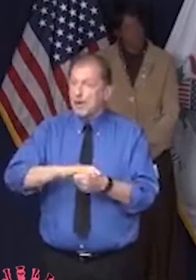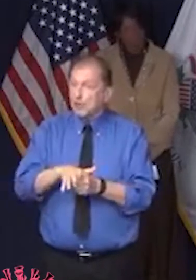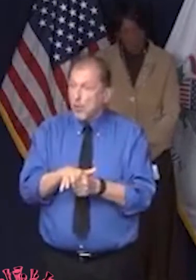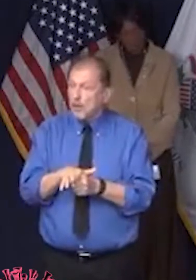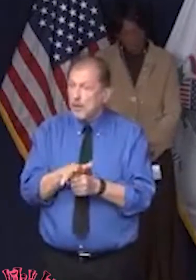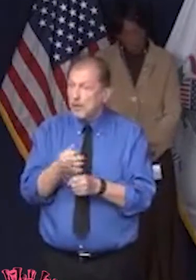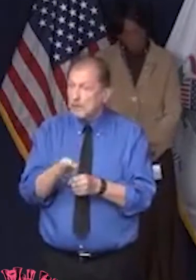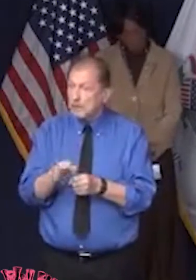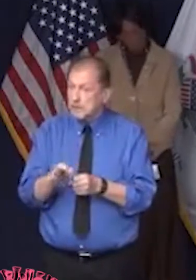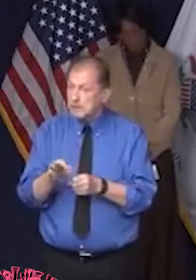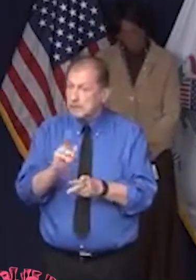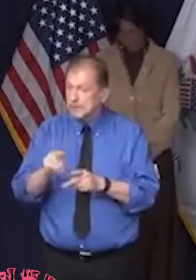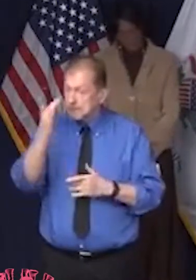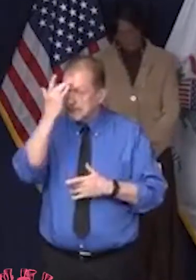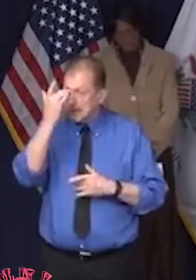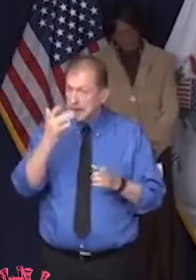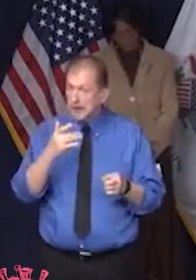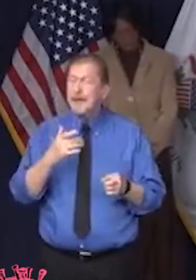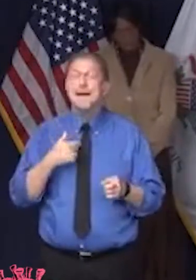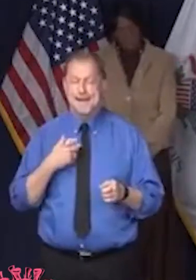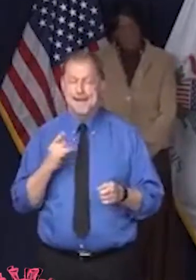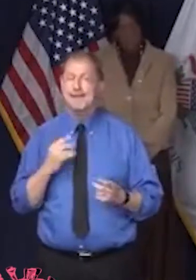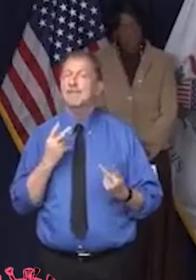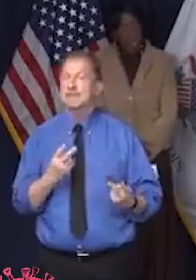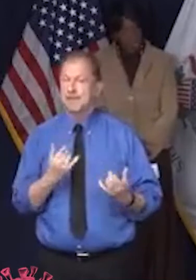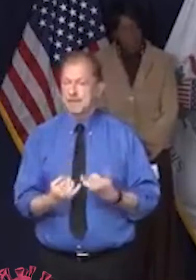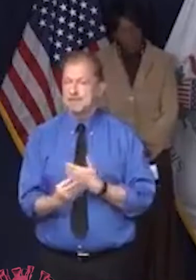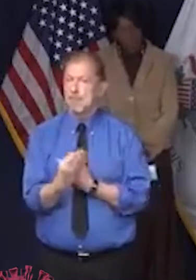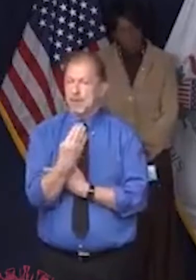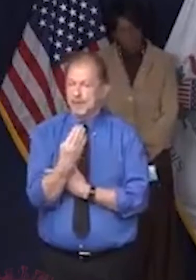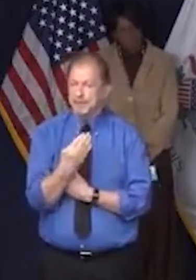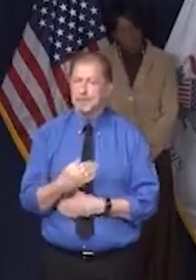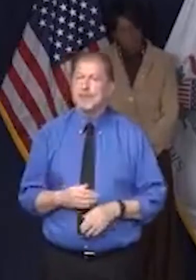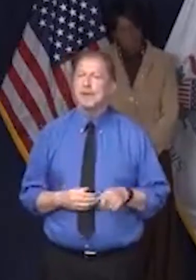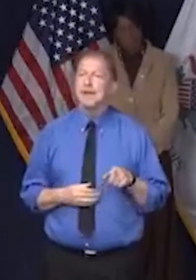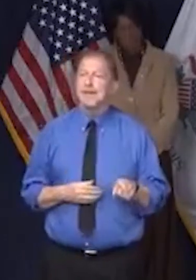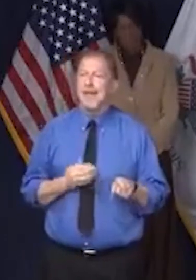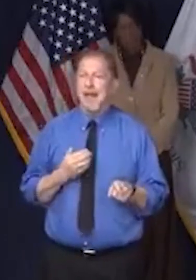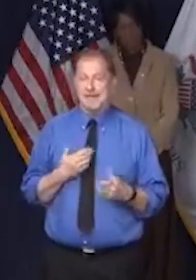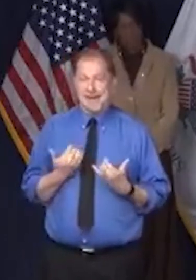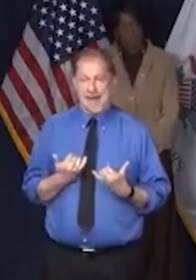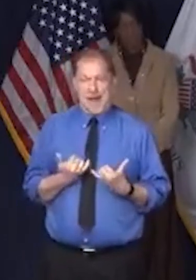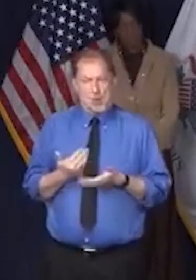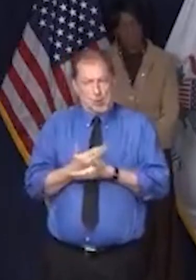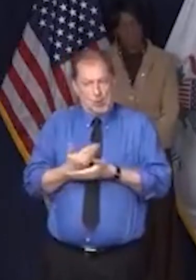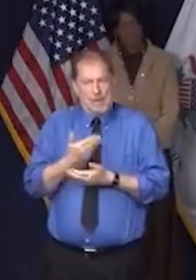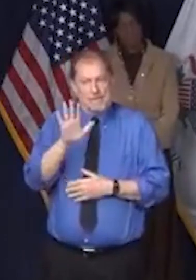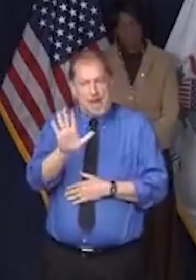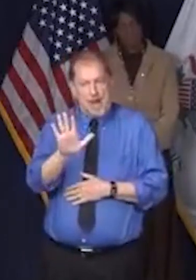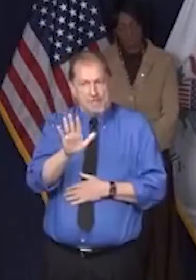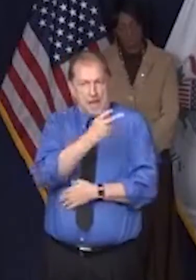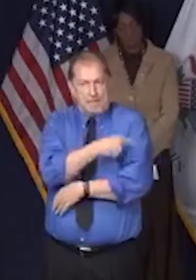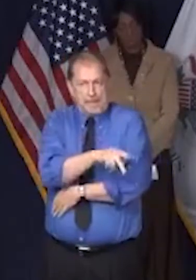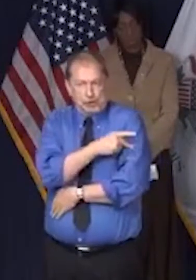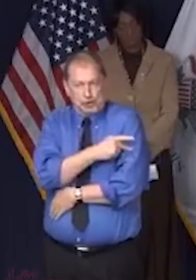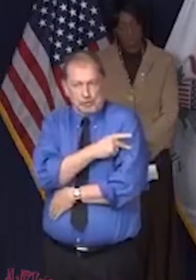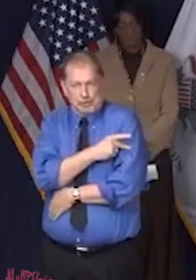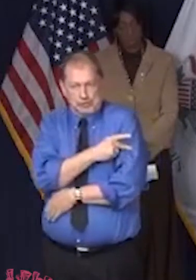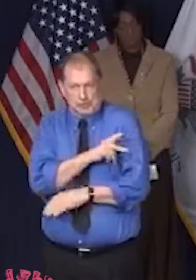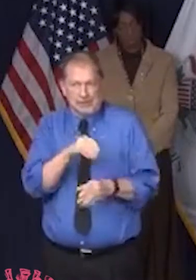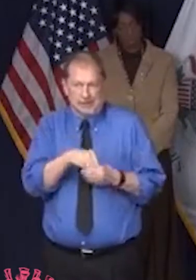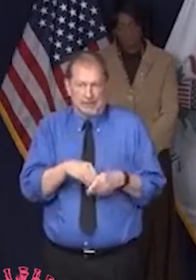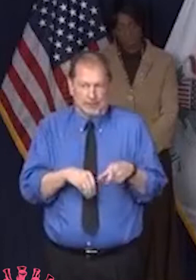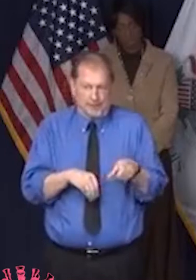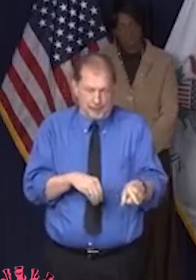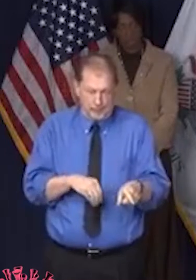the introduction because I was there this morning. There are five patients there so far, and they